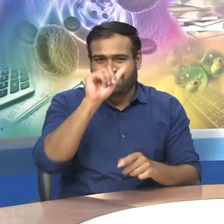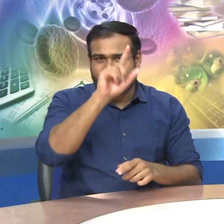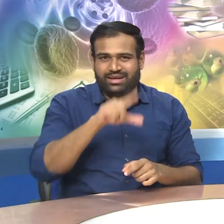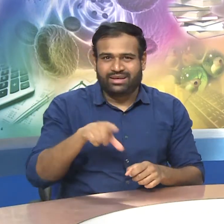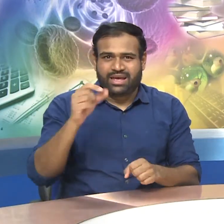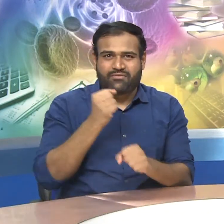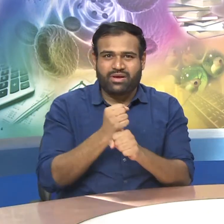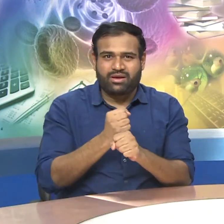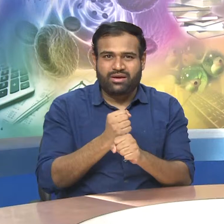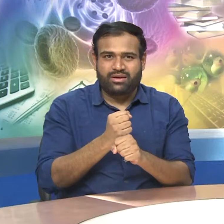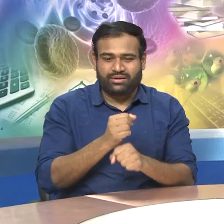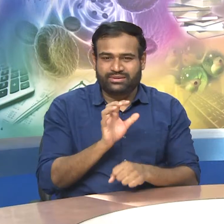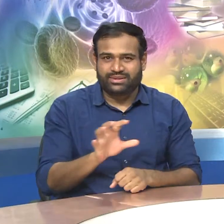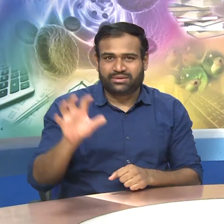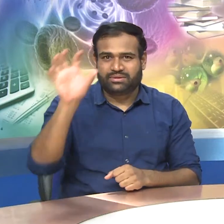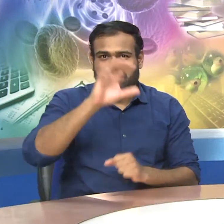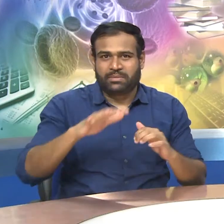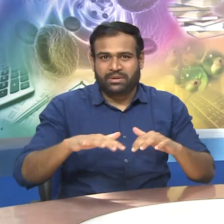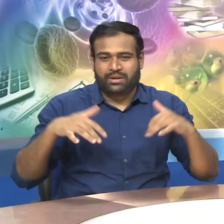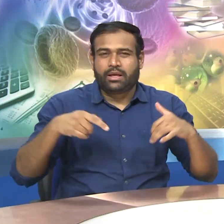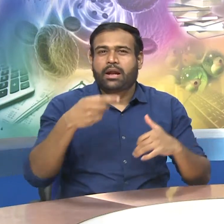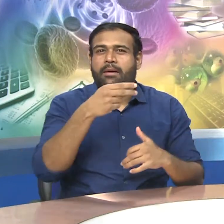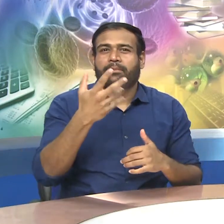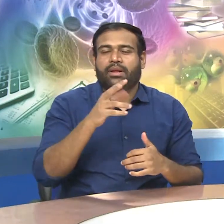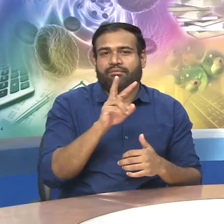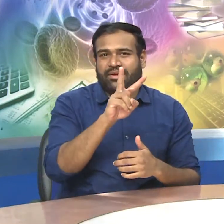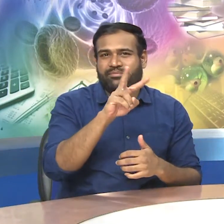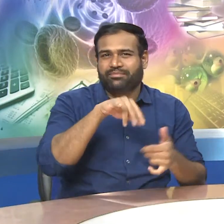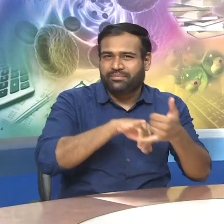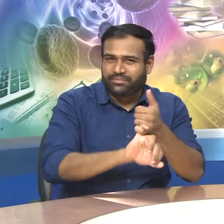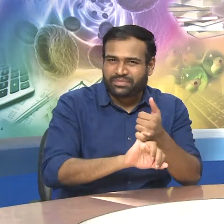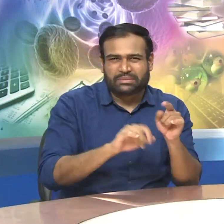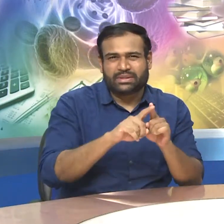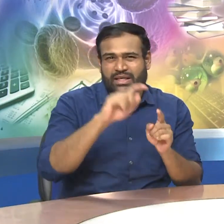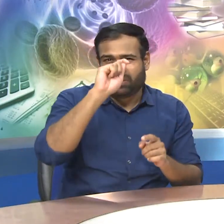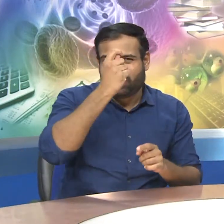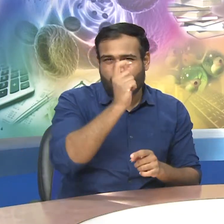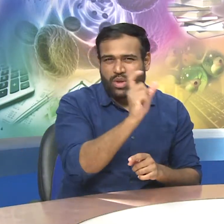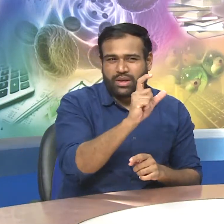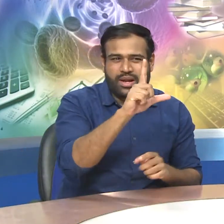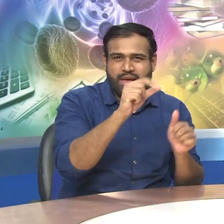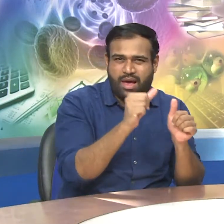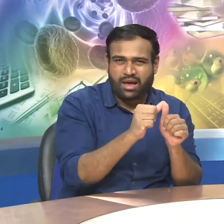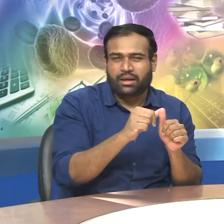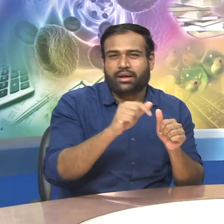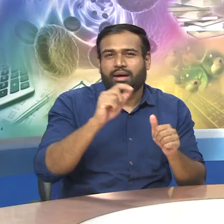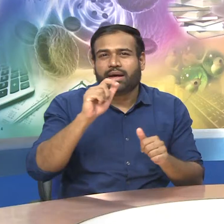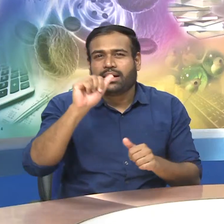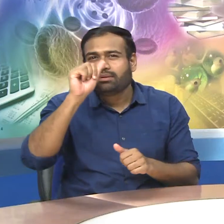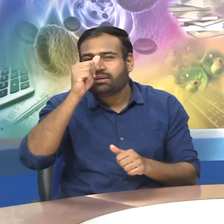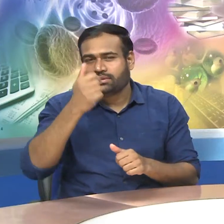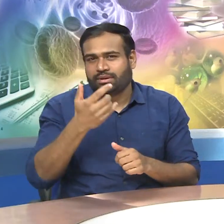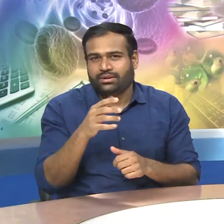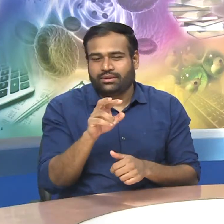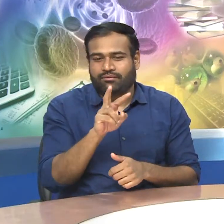14.1.1 Legislative Assembly or Vidhan Sabha. A legislative